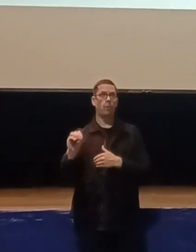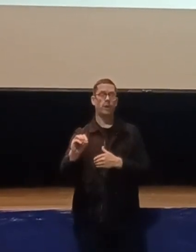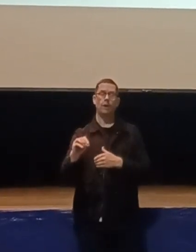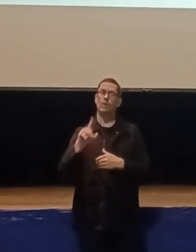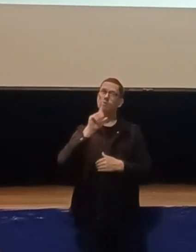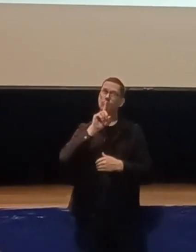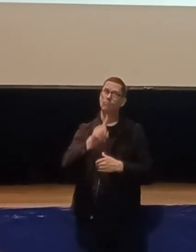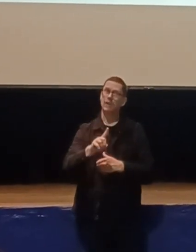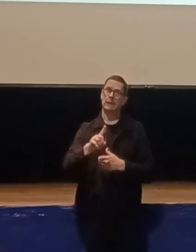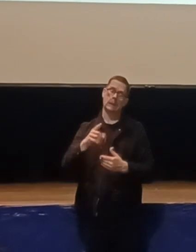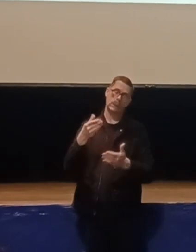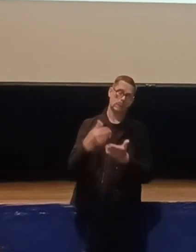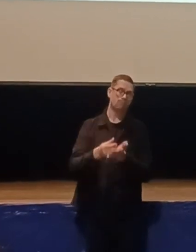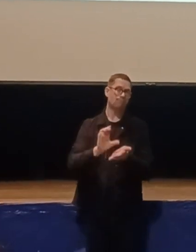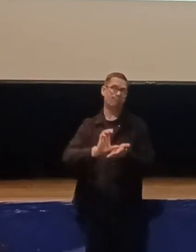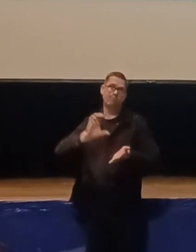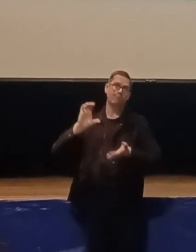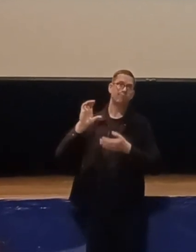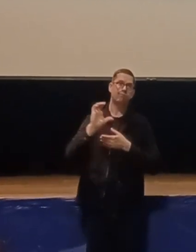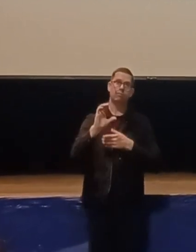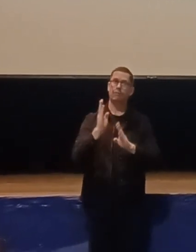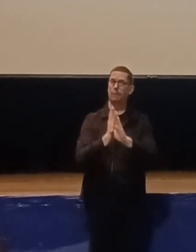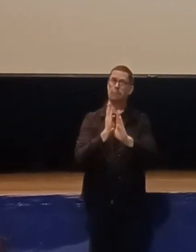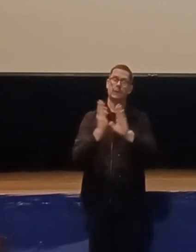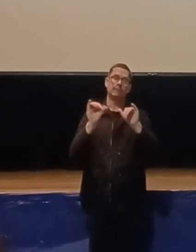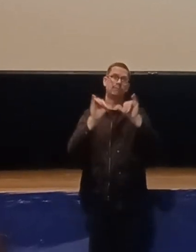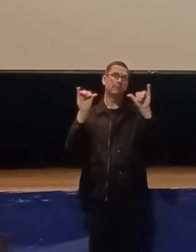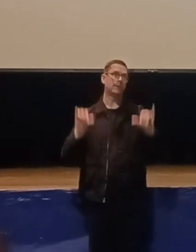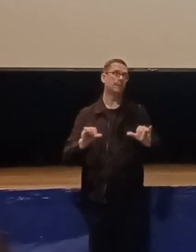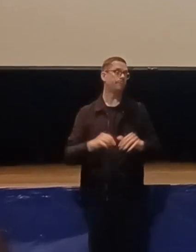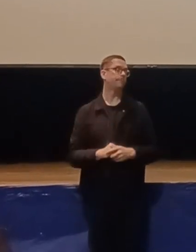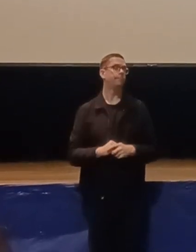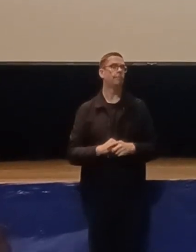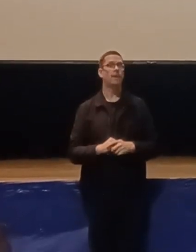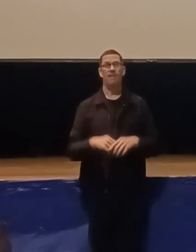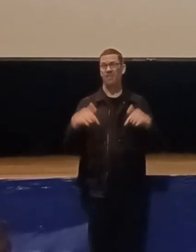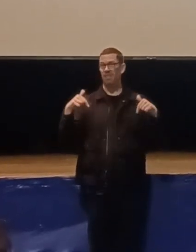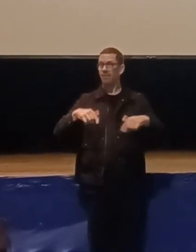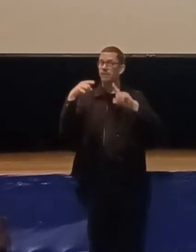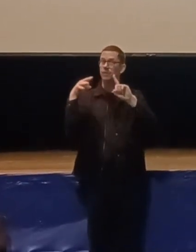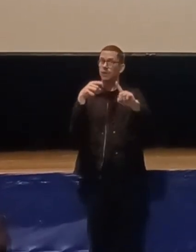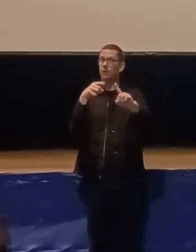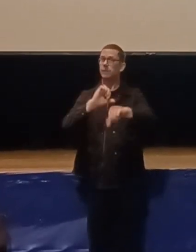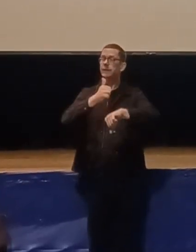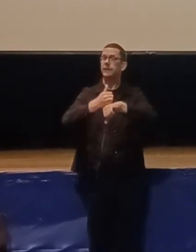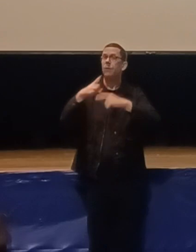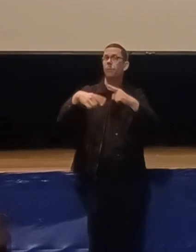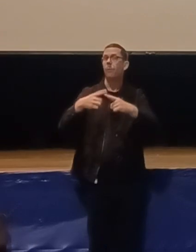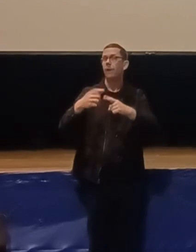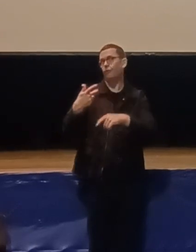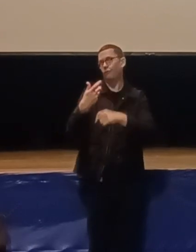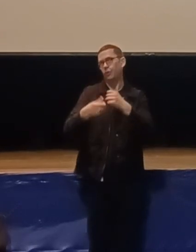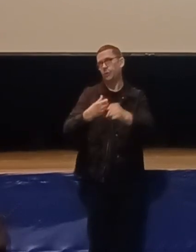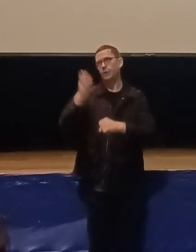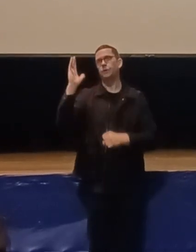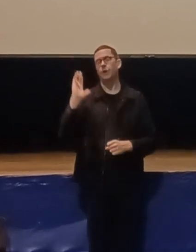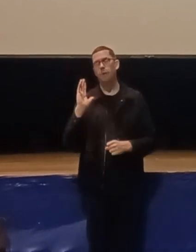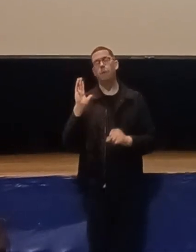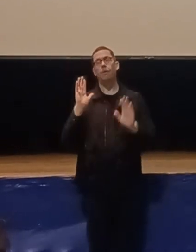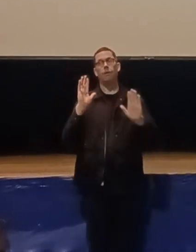making in our bus system. And we did set this target a few years ago, but in the summer